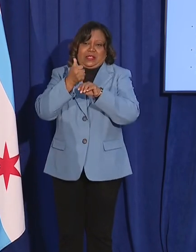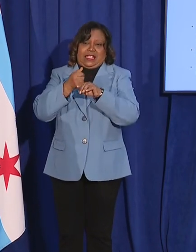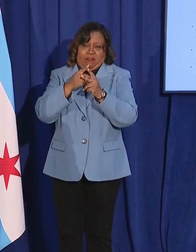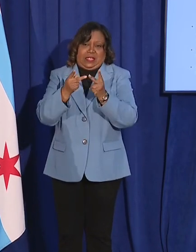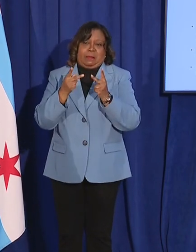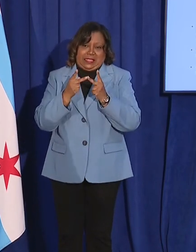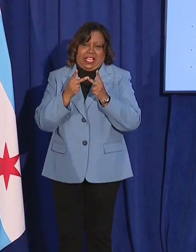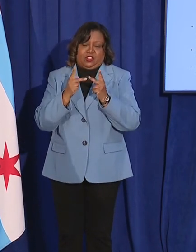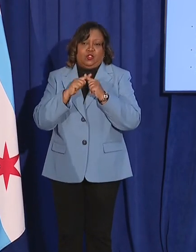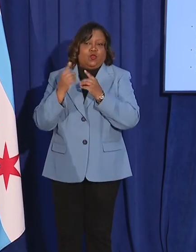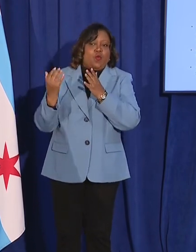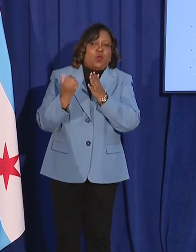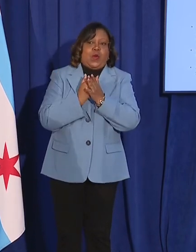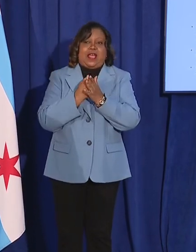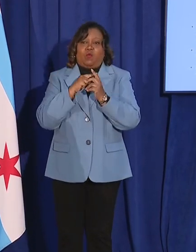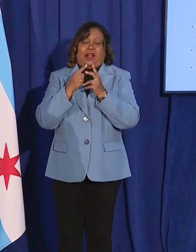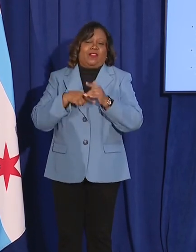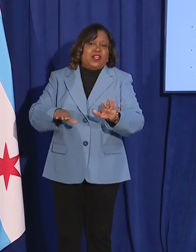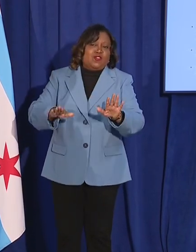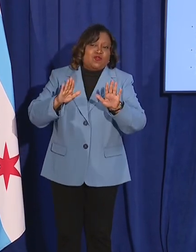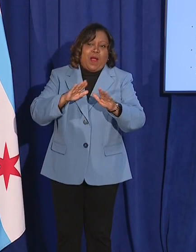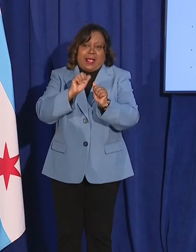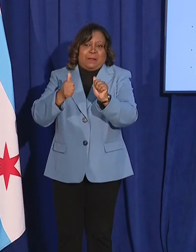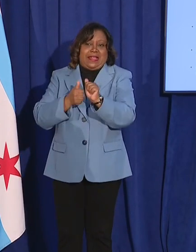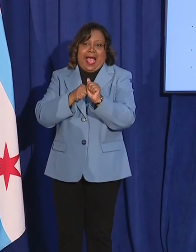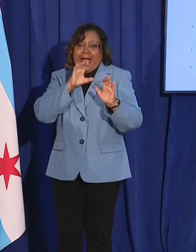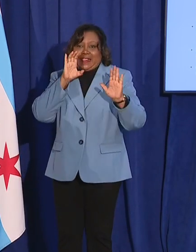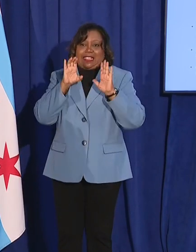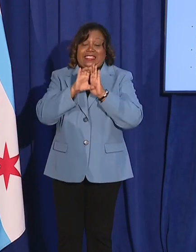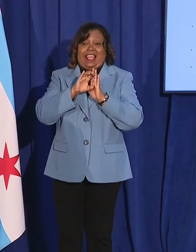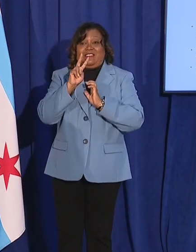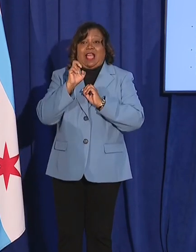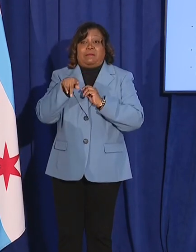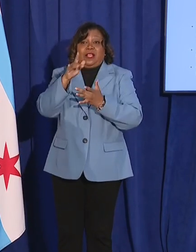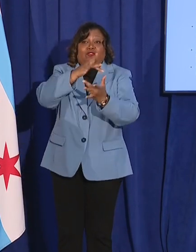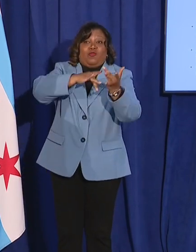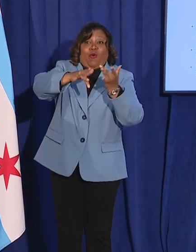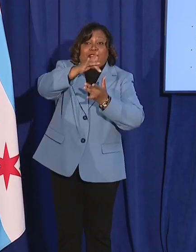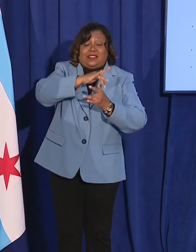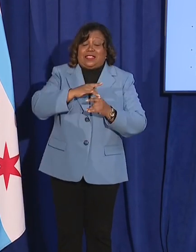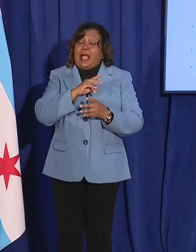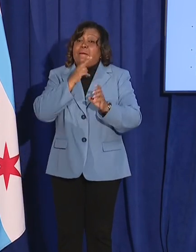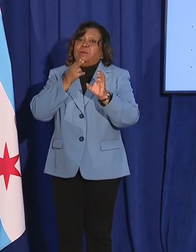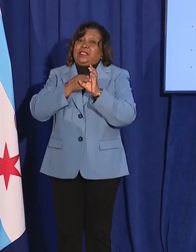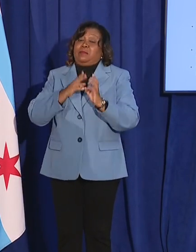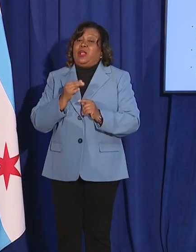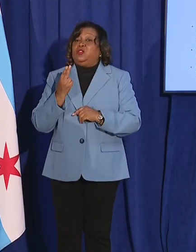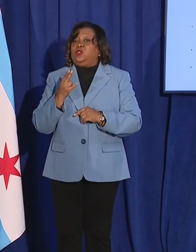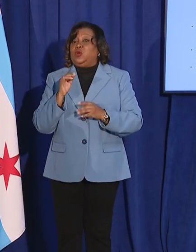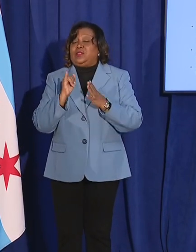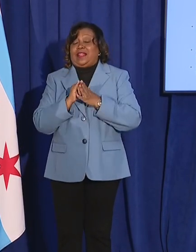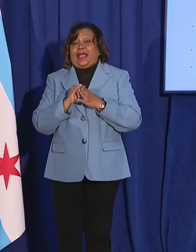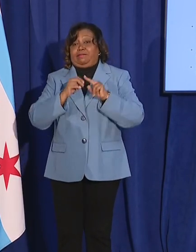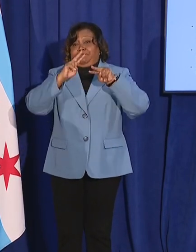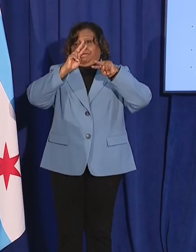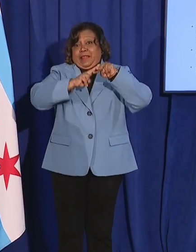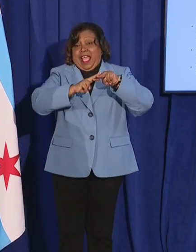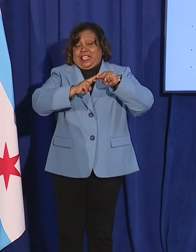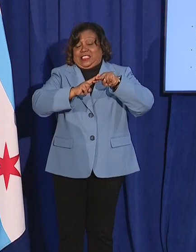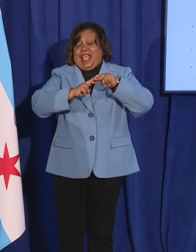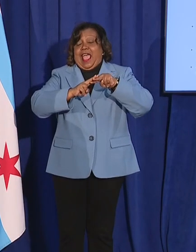a position to win one of these great behind-the-scenes VIP tours. Participants can use the hashtag